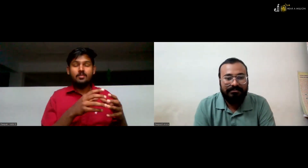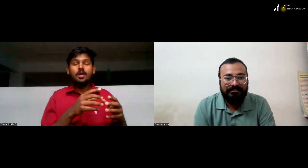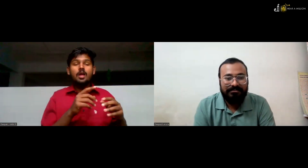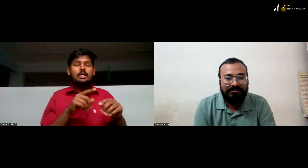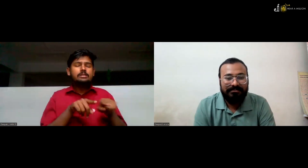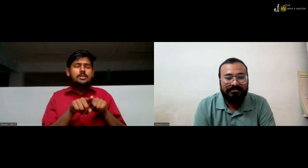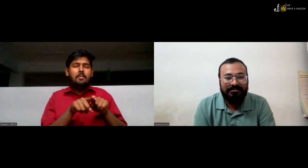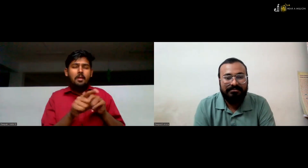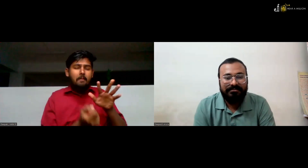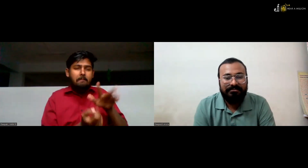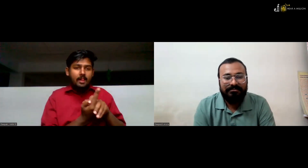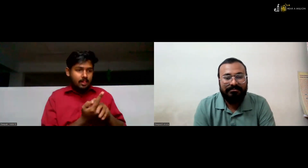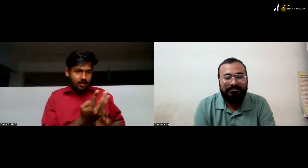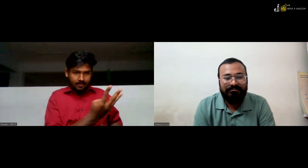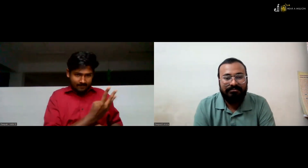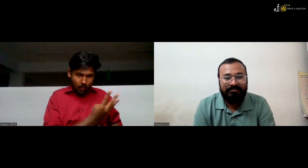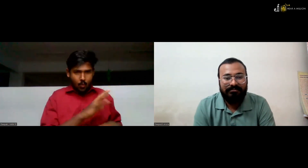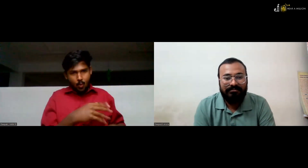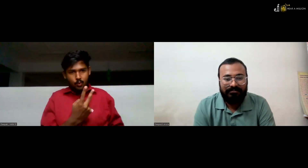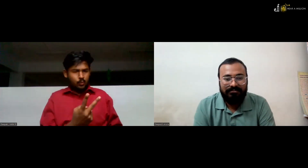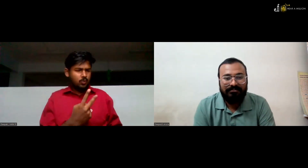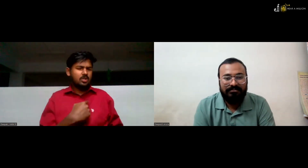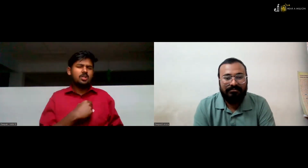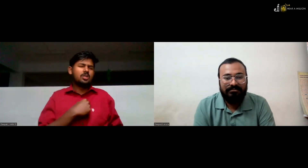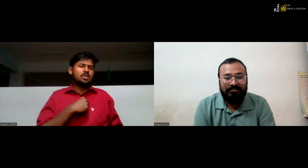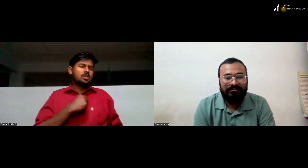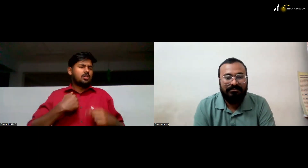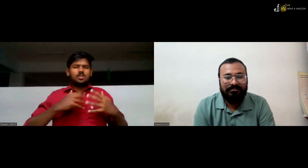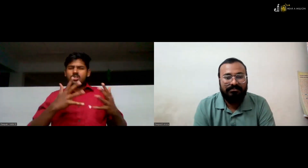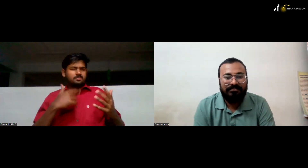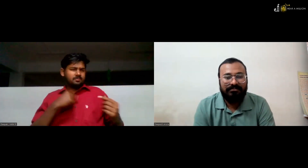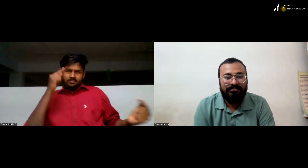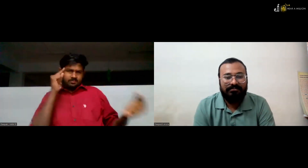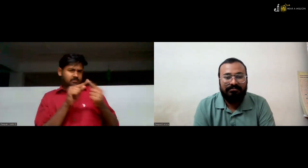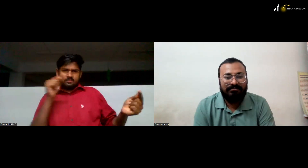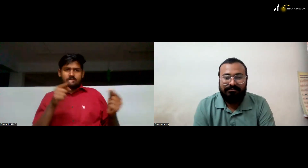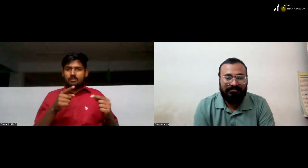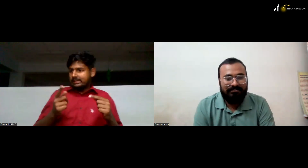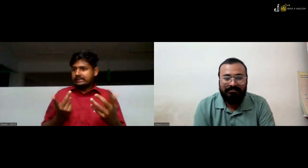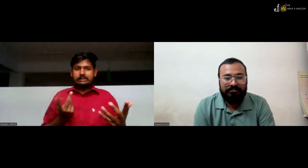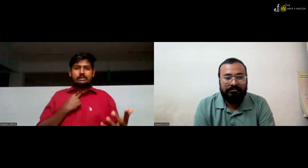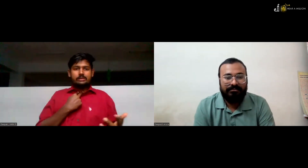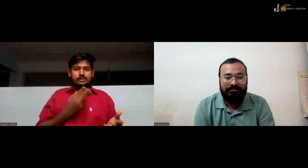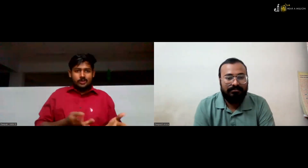said that being with 4 or 2 people was fine, but